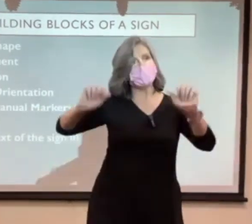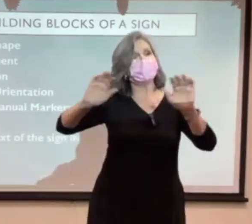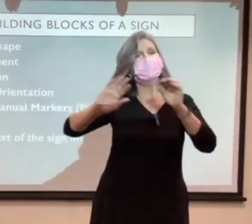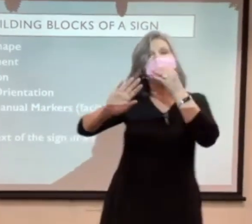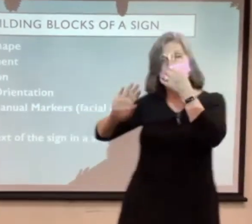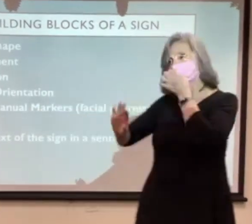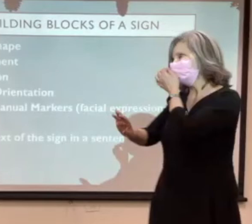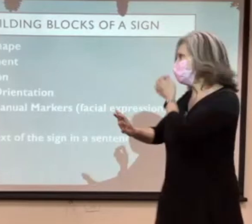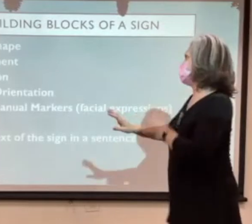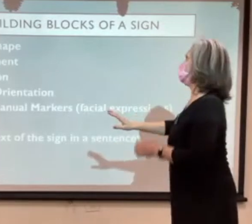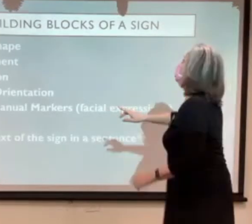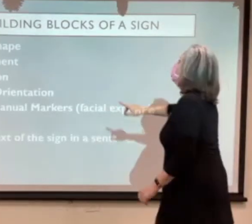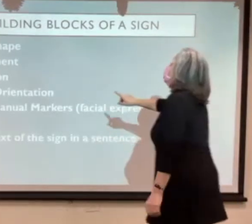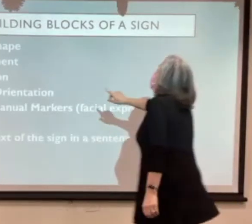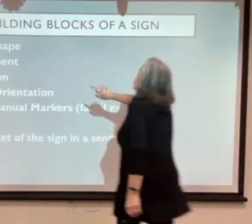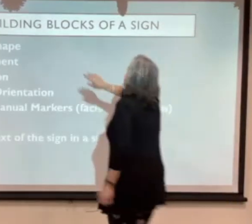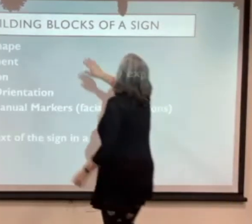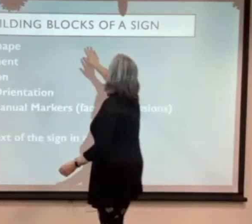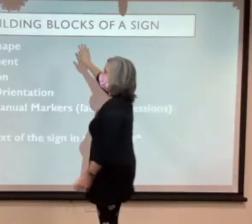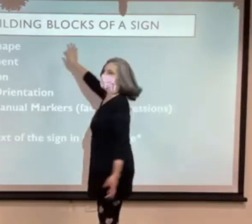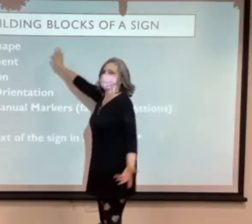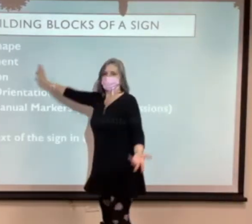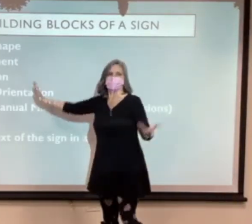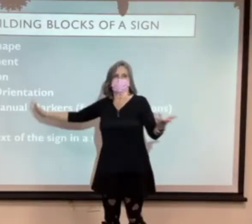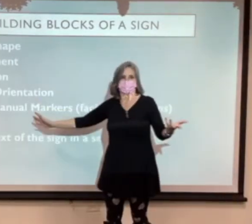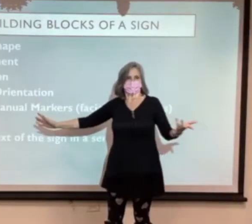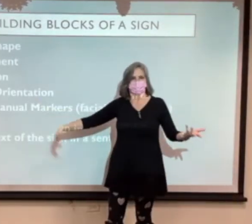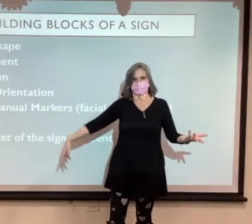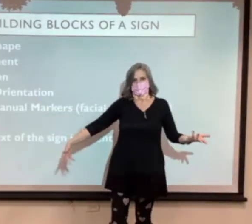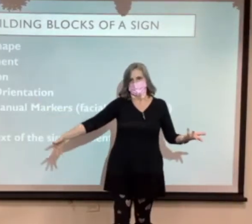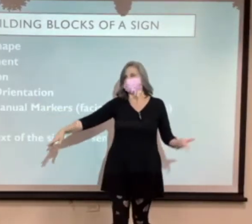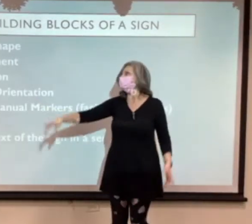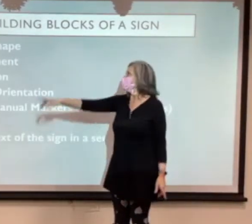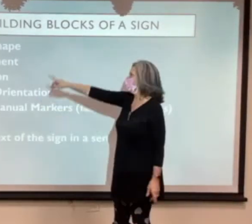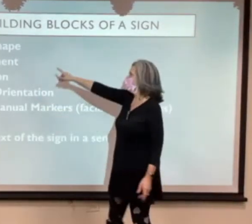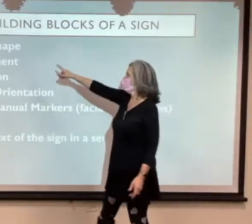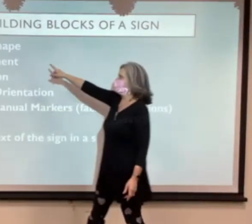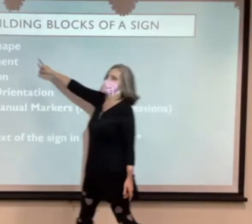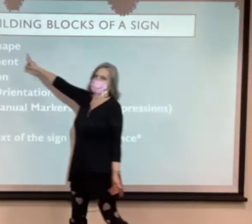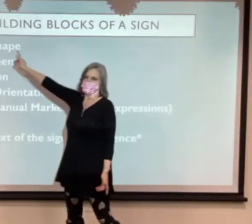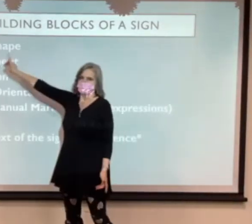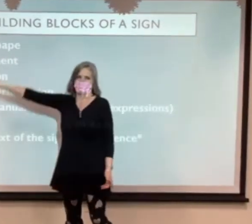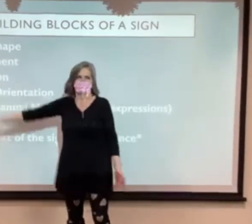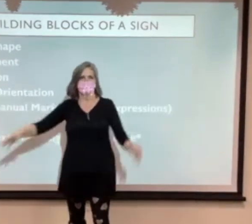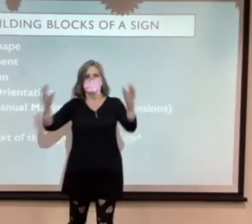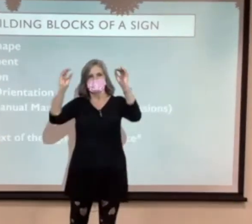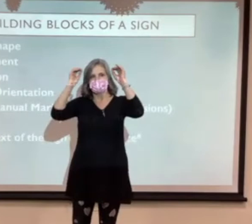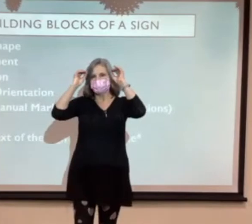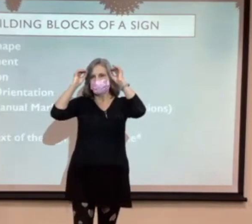orientation, changes the meaning. So there are building blocks to every single sign. So the first one is hand shape, right? In this hand